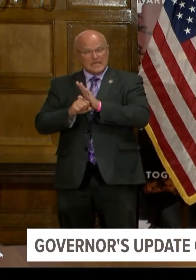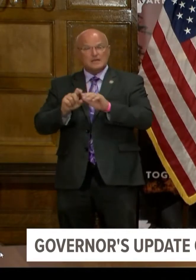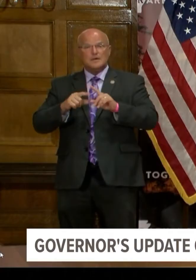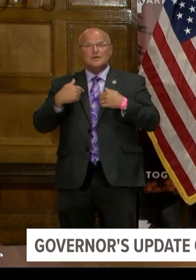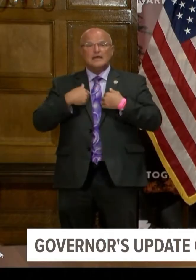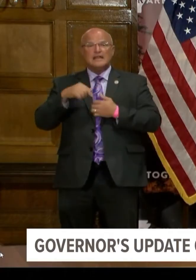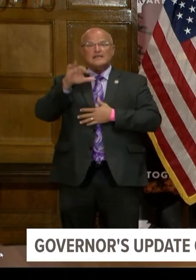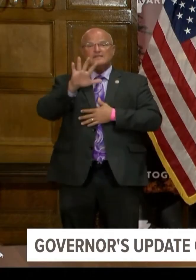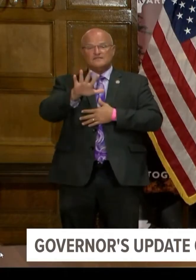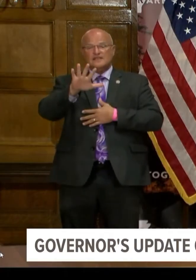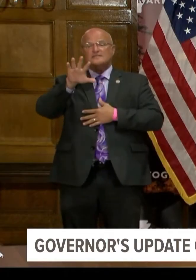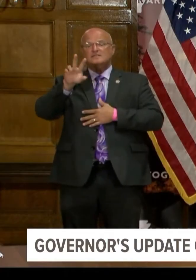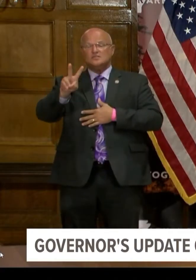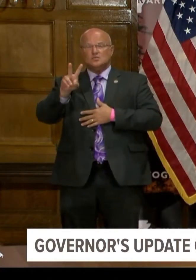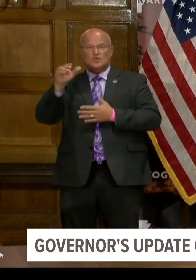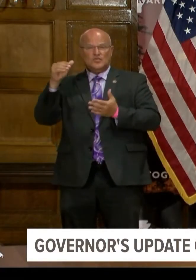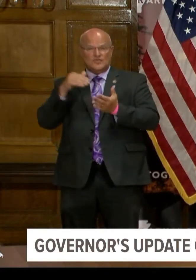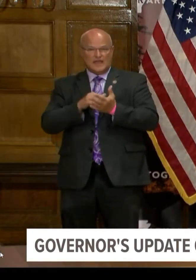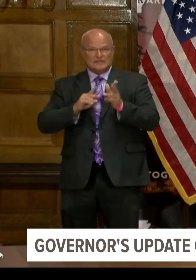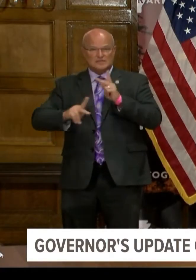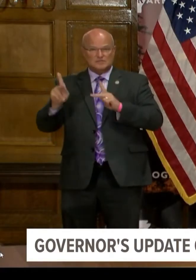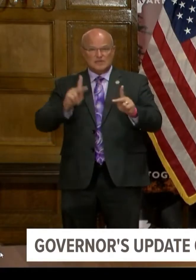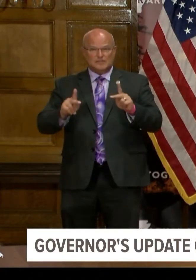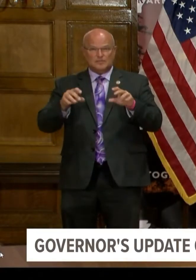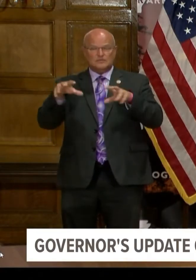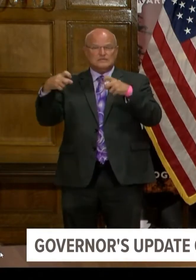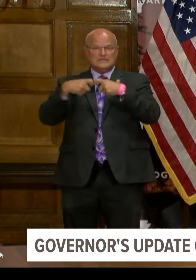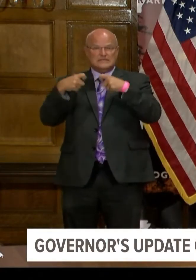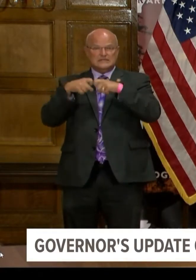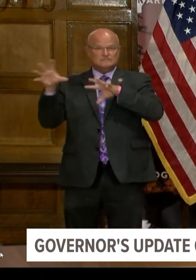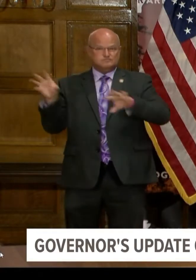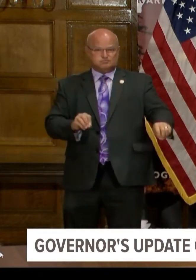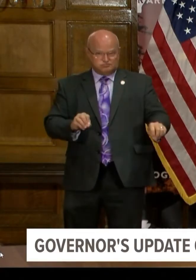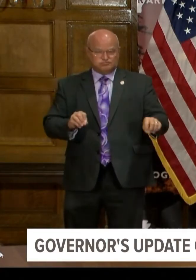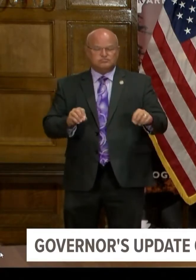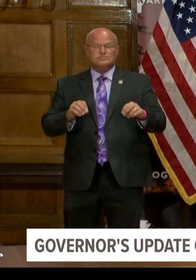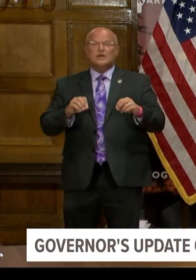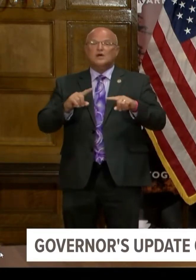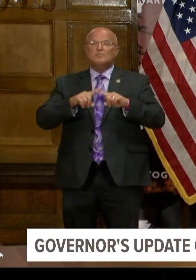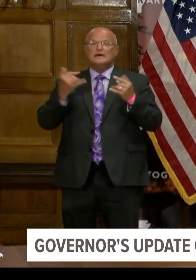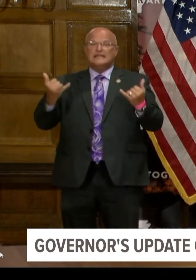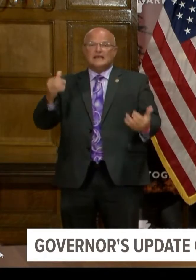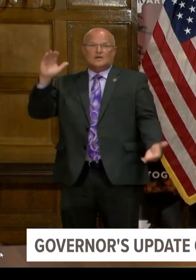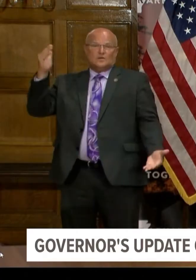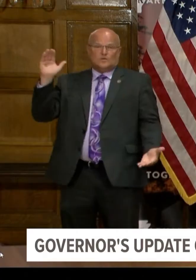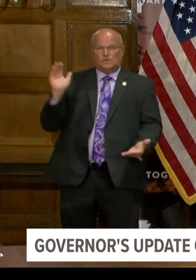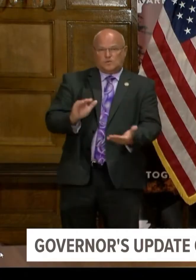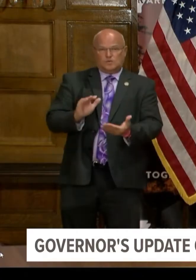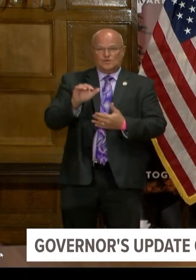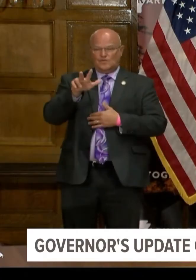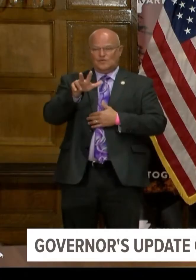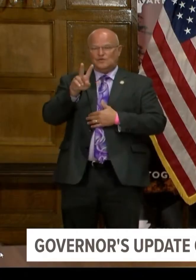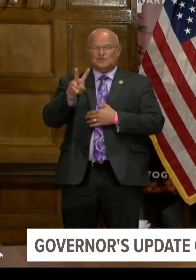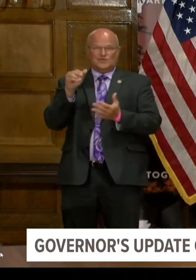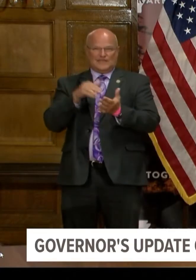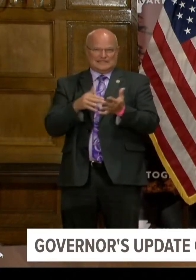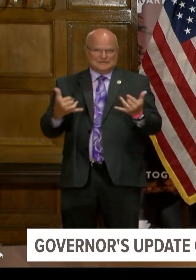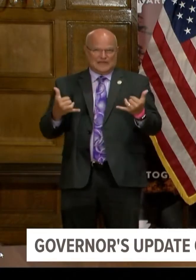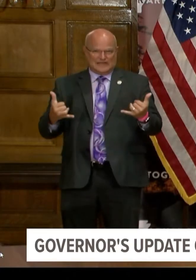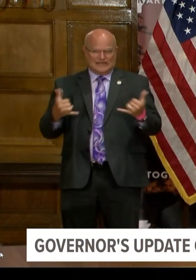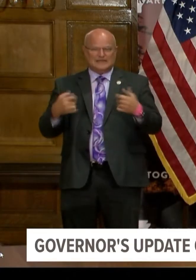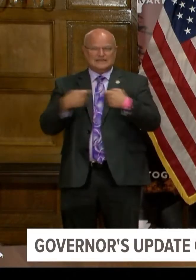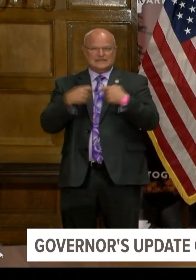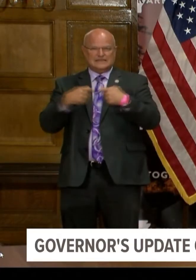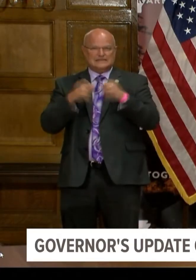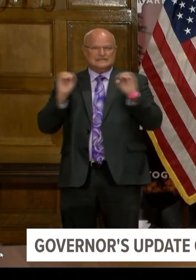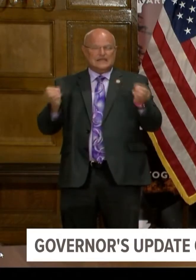had 52,000 without power. It is good news that that's down to 32,000 without power,